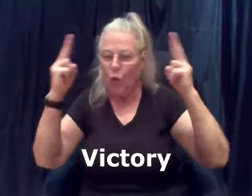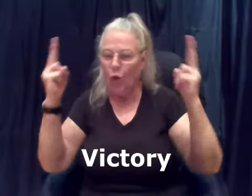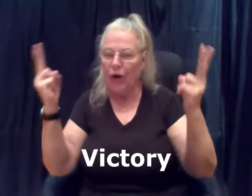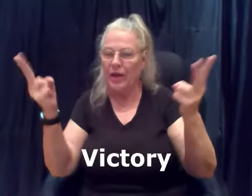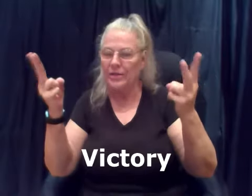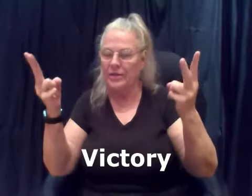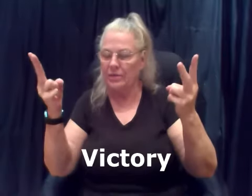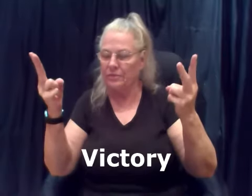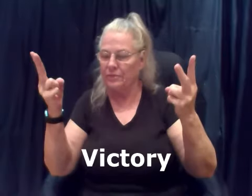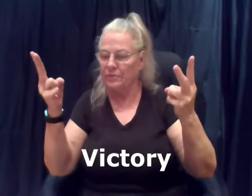victorious.